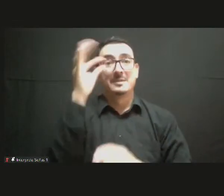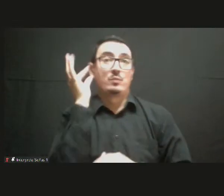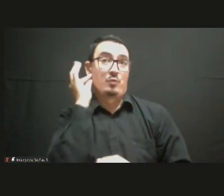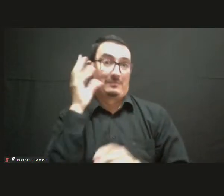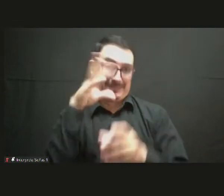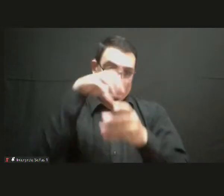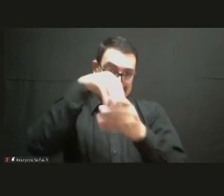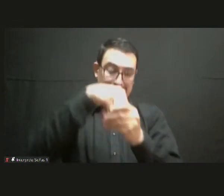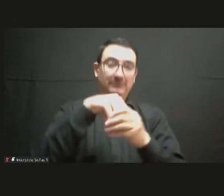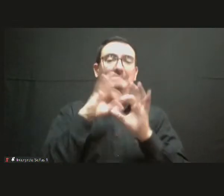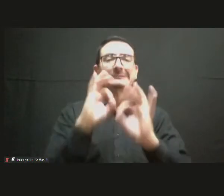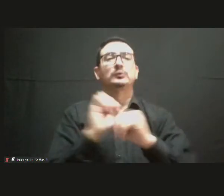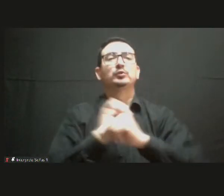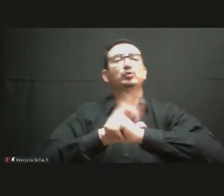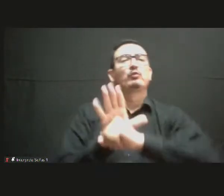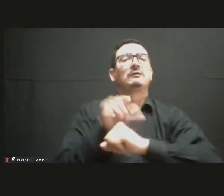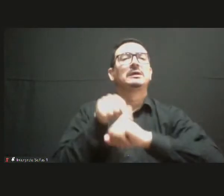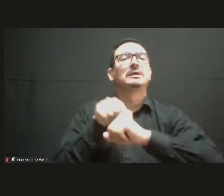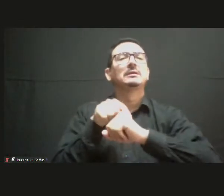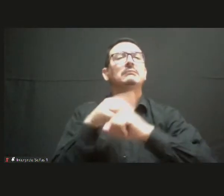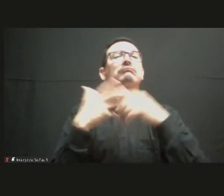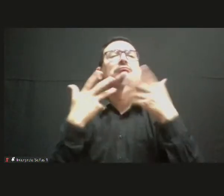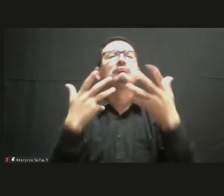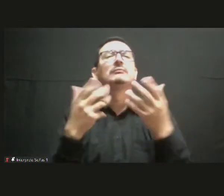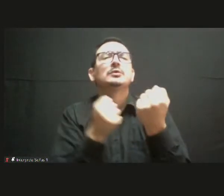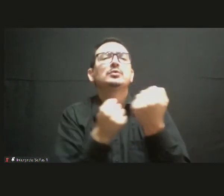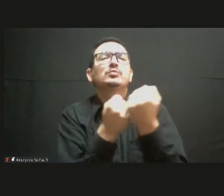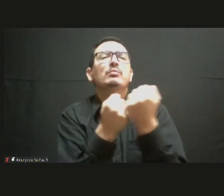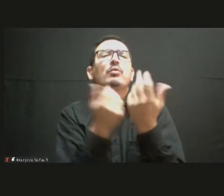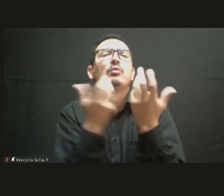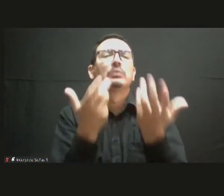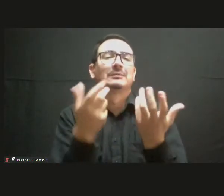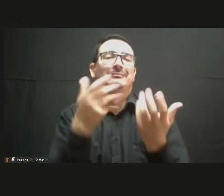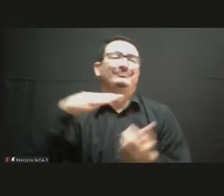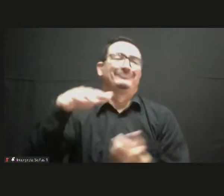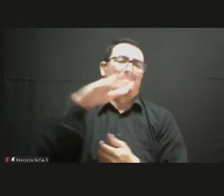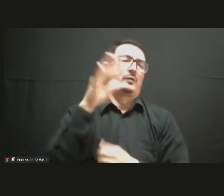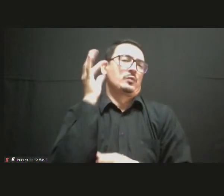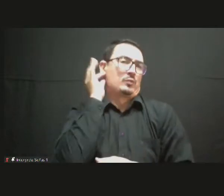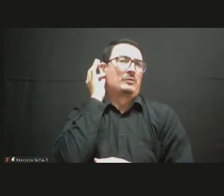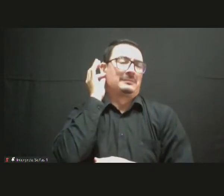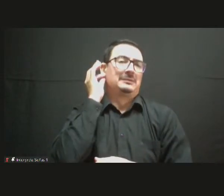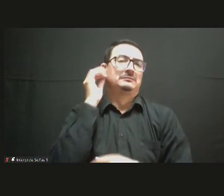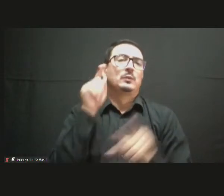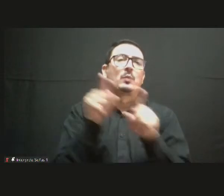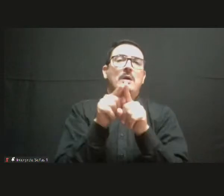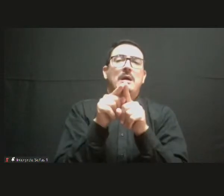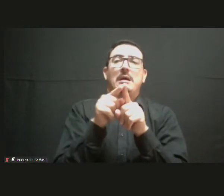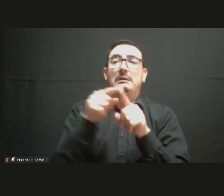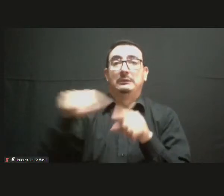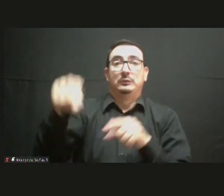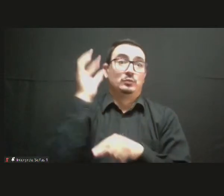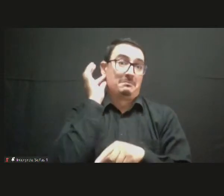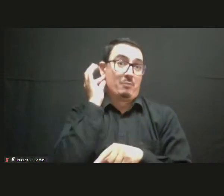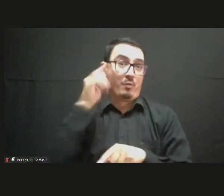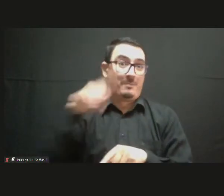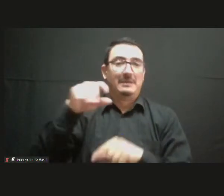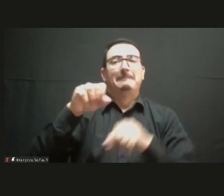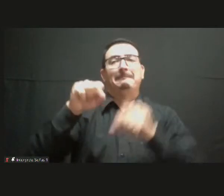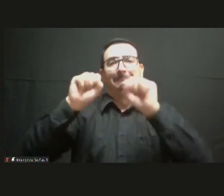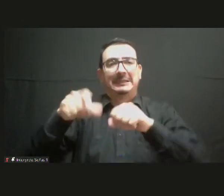relevant in the Americas. And for this November, next November, we, according